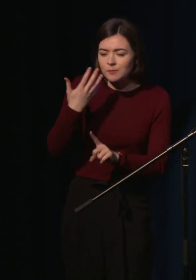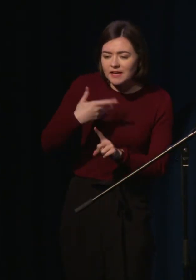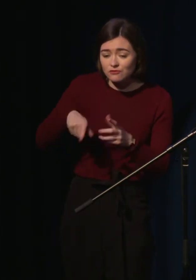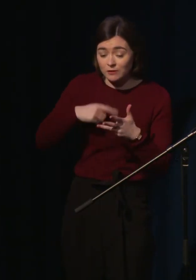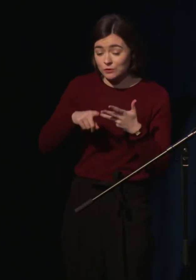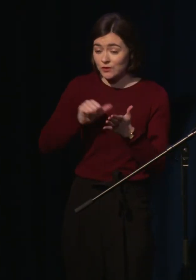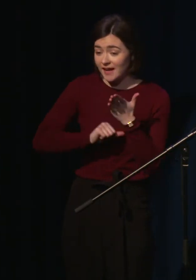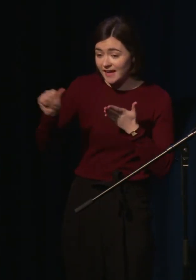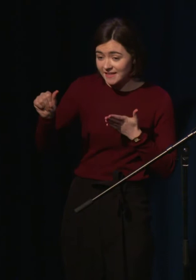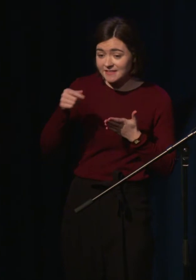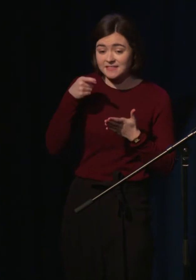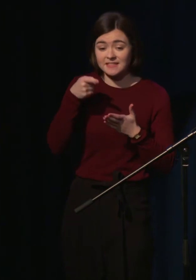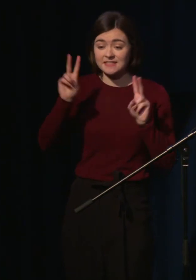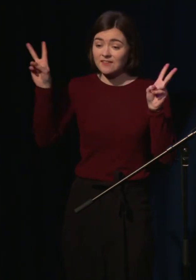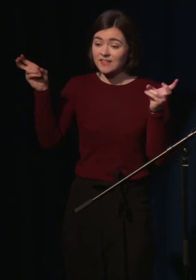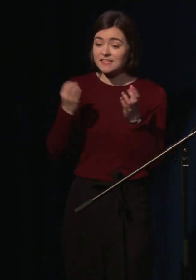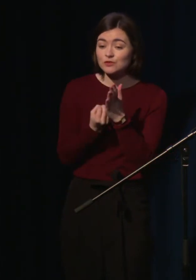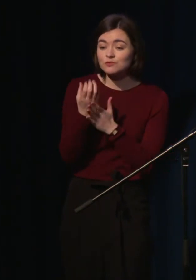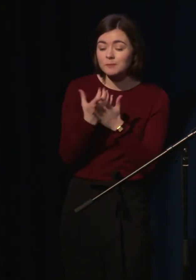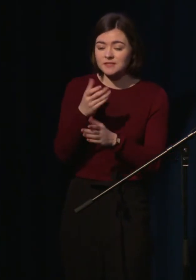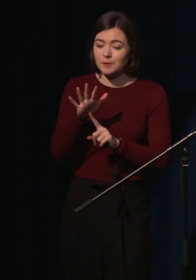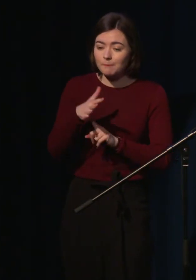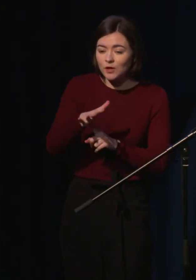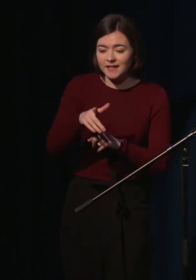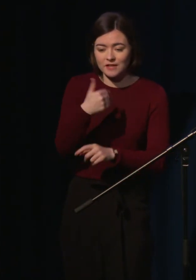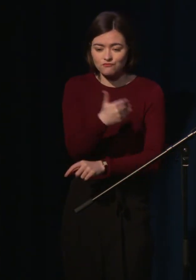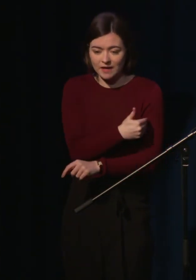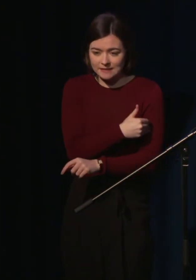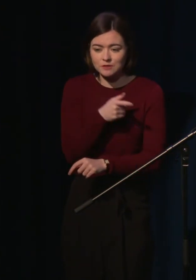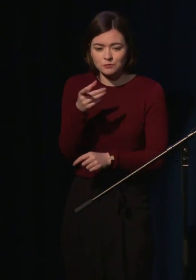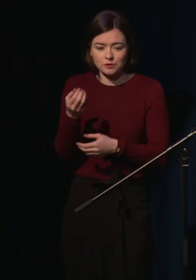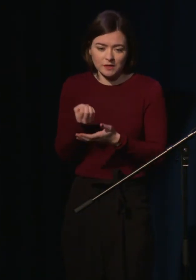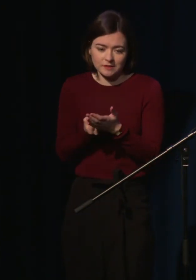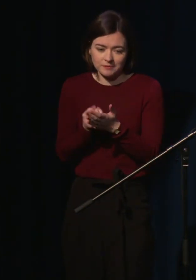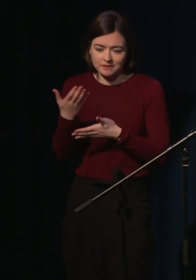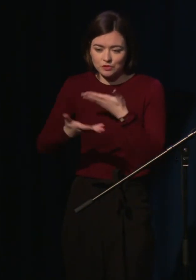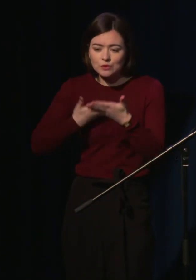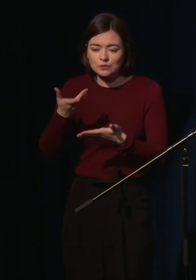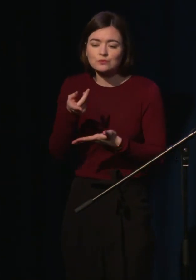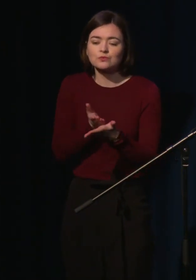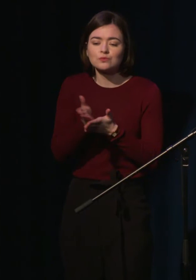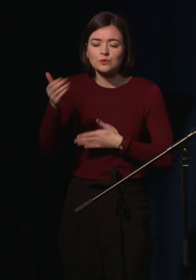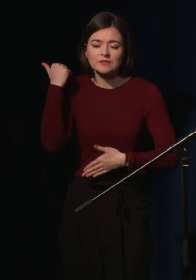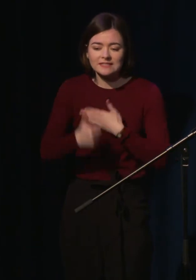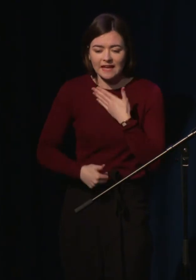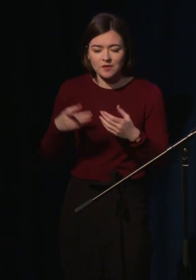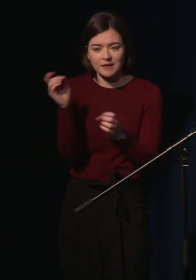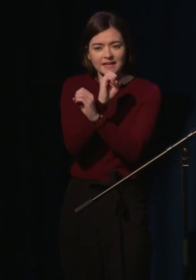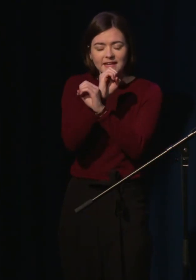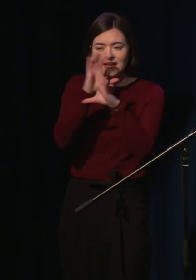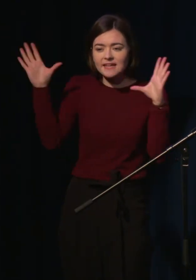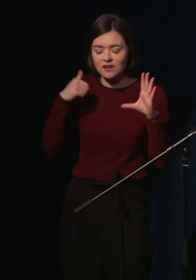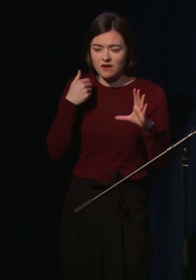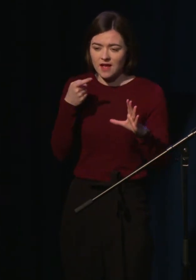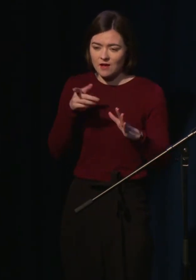age. The definitions and descriptions of bullying and harassment, which will be discussed throughout the day, will make clear how it can be